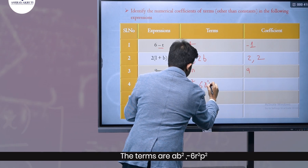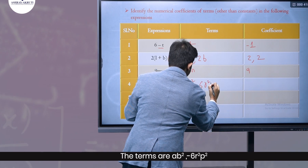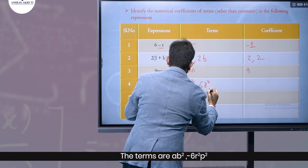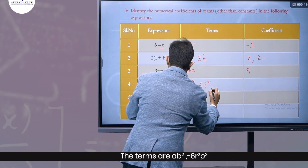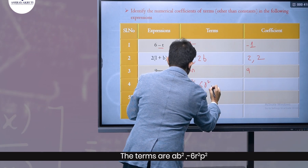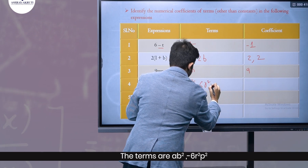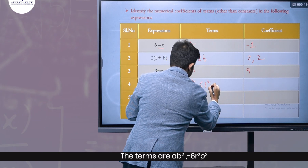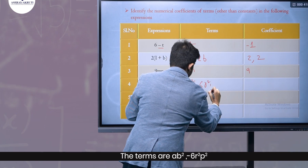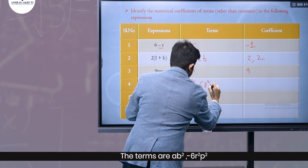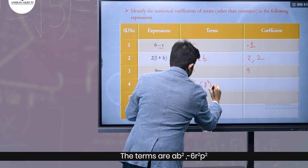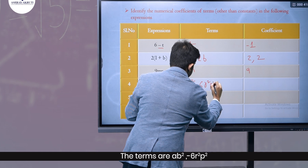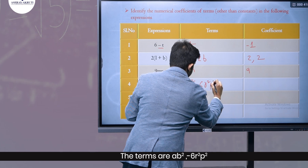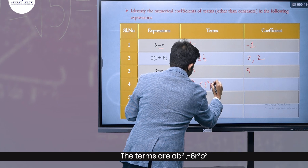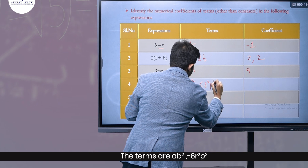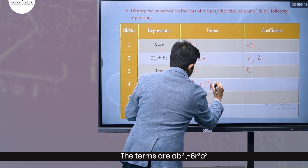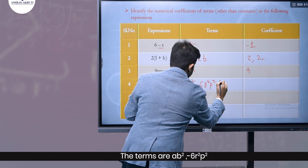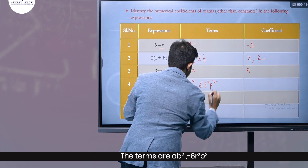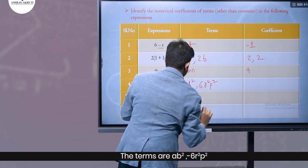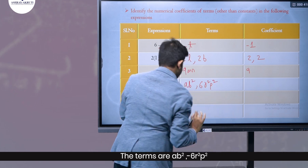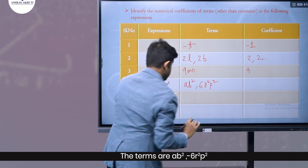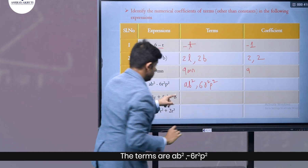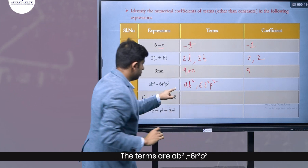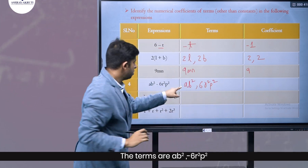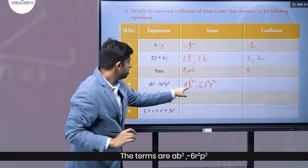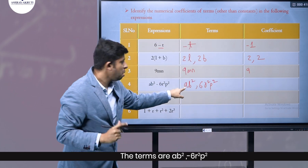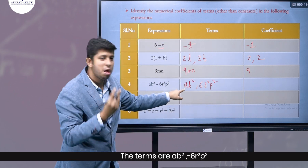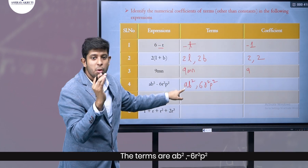square, 6R square P square.